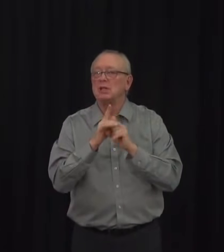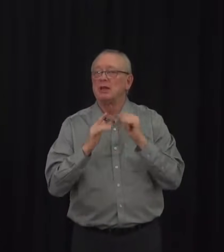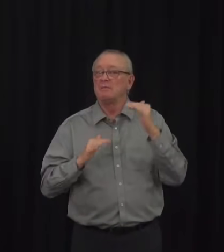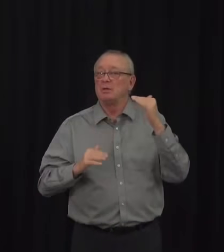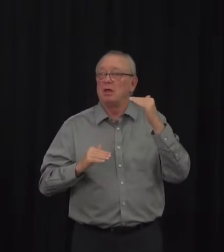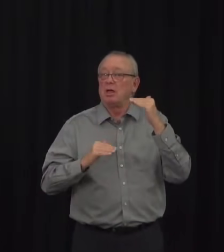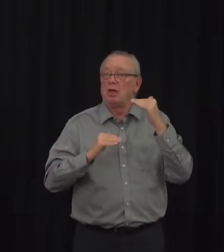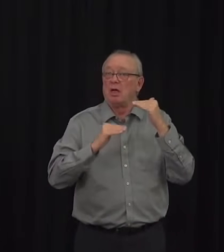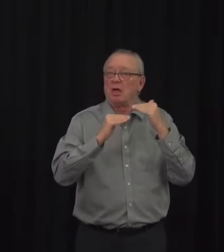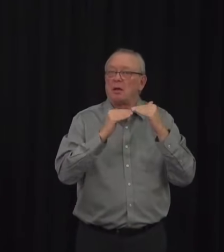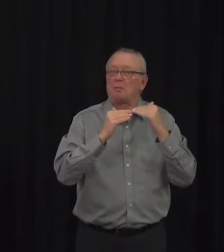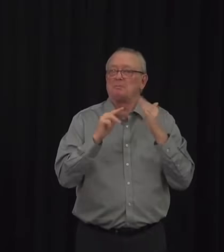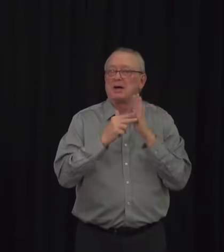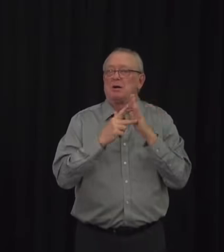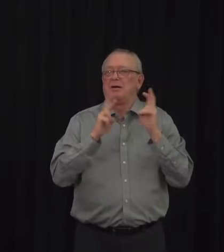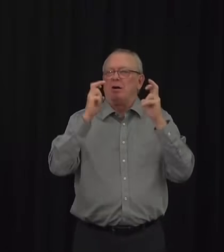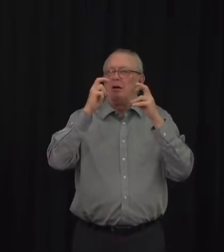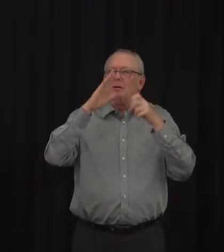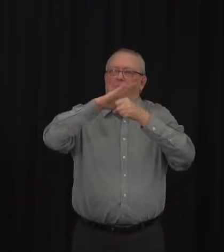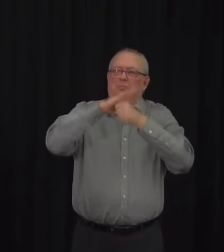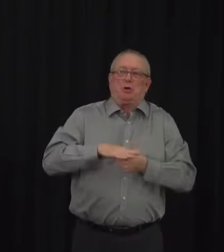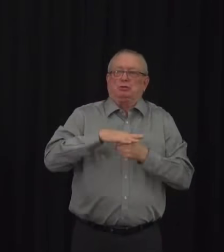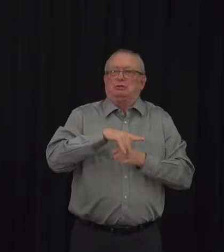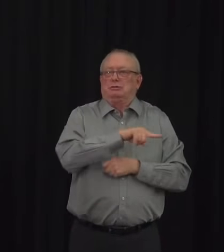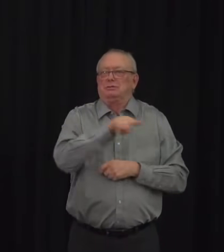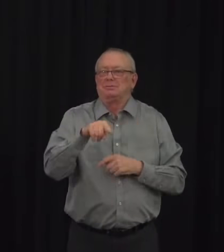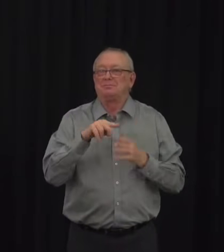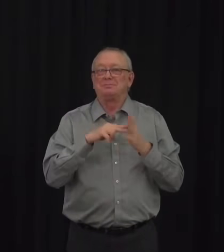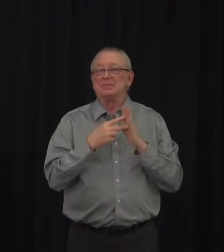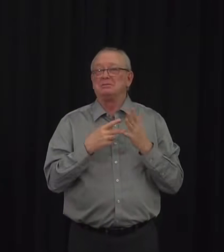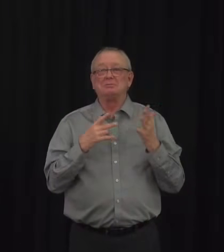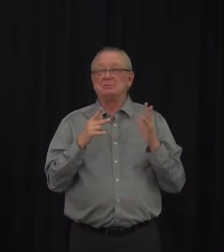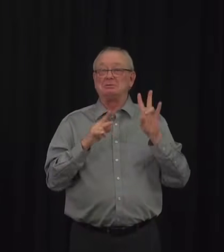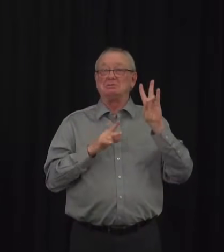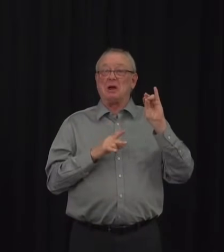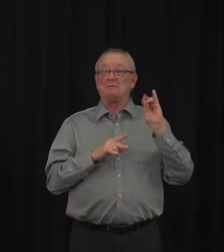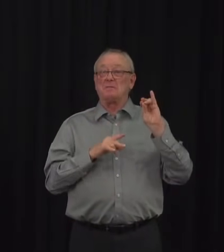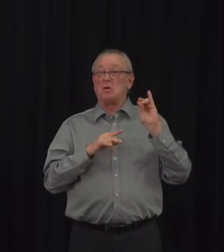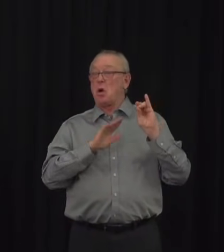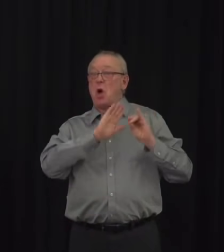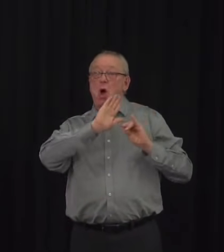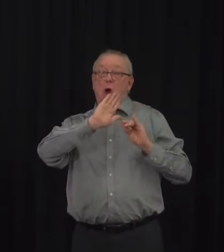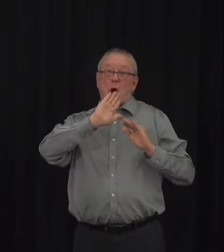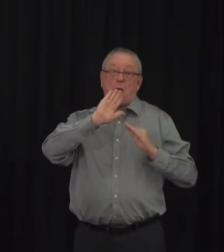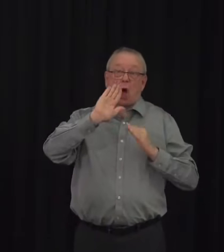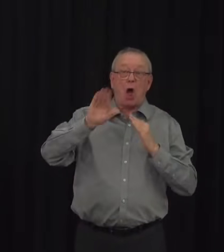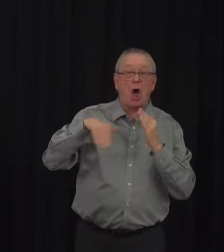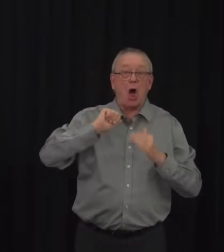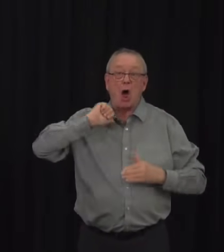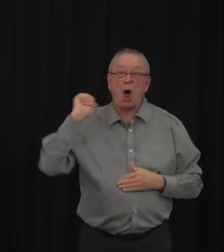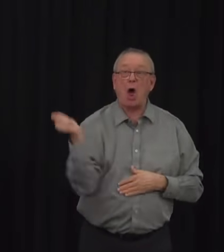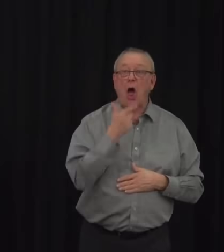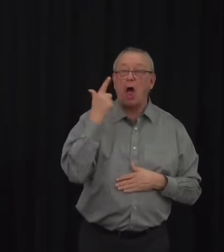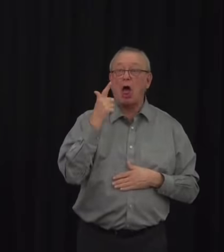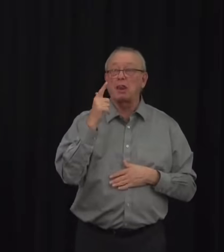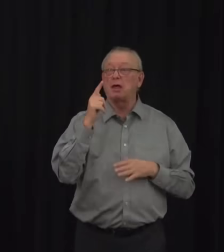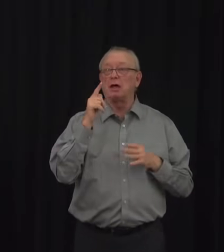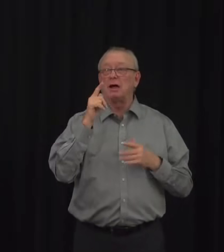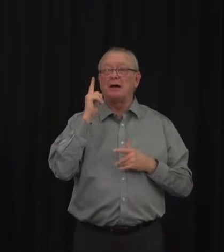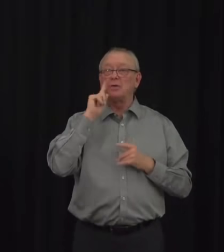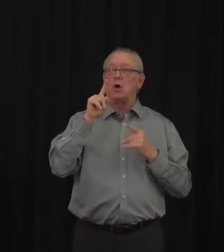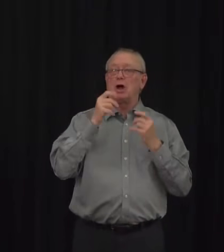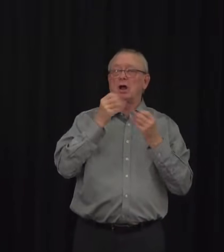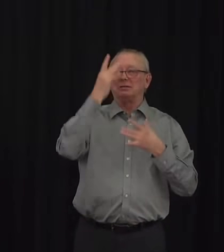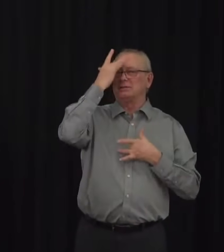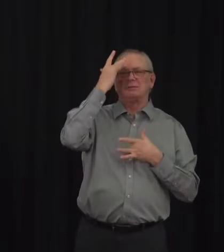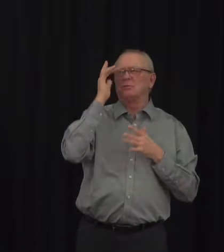the entirety of all the ICU beds, but rather that metric that would help us understand where we needed to start taking action.